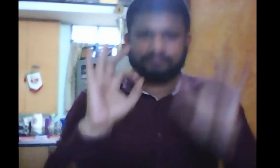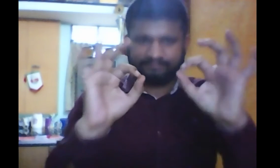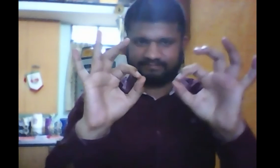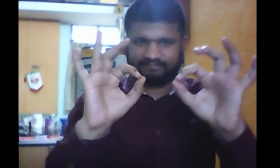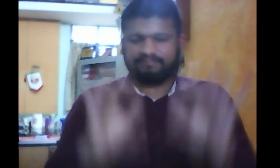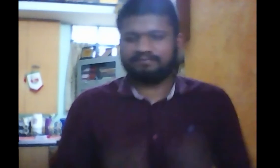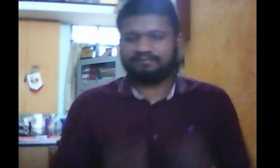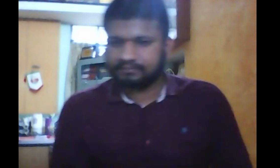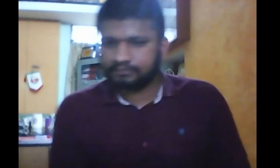Very good.